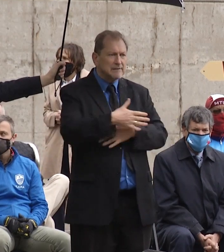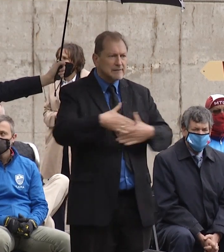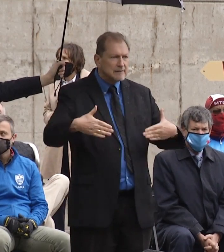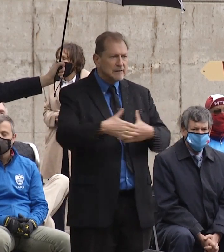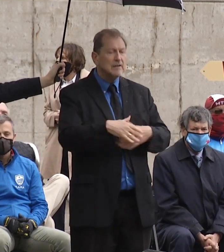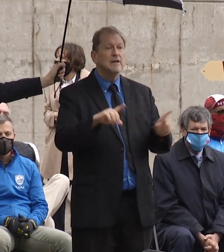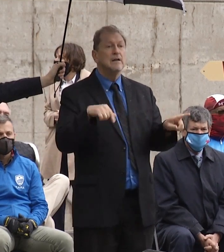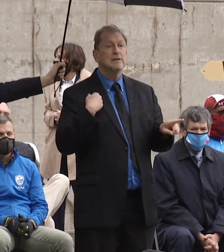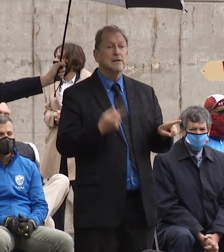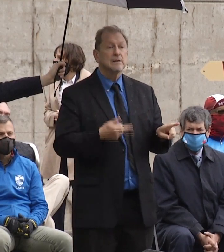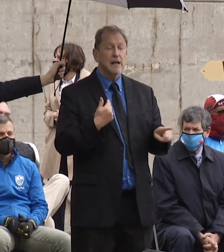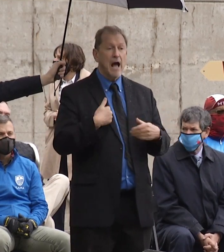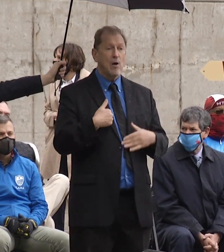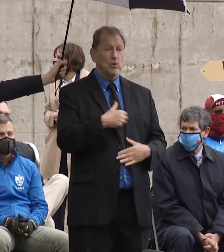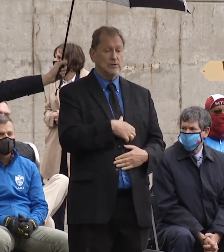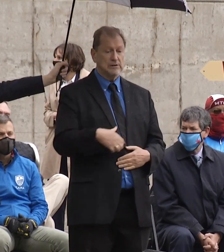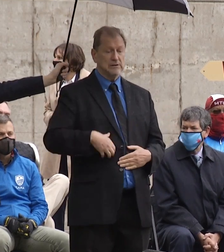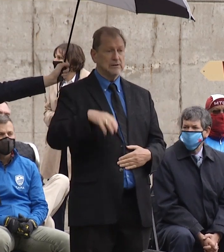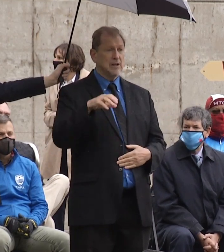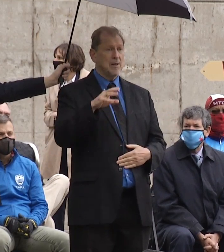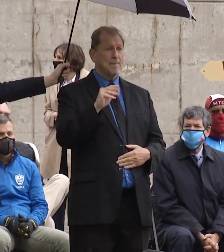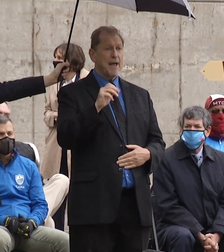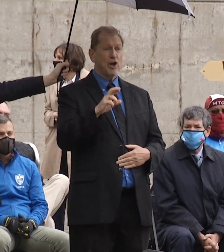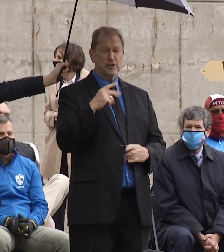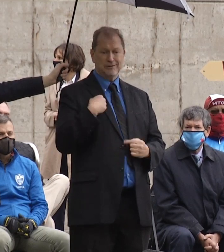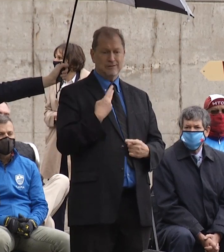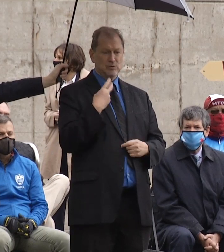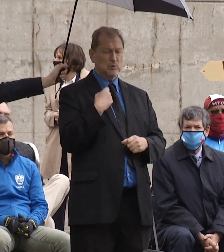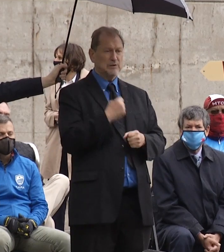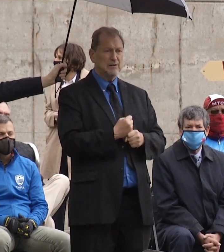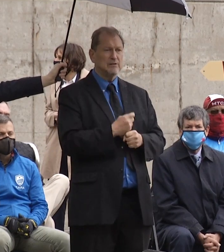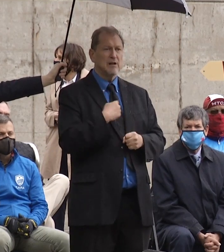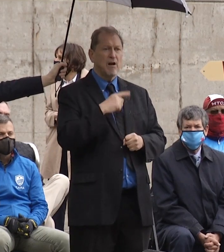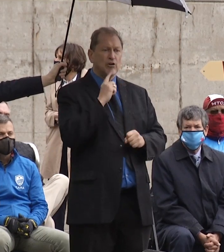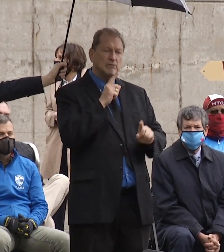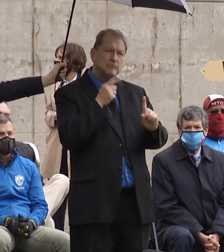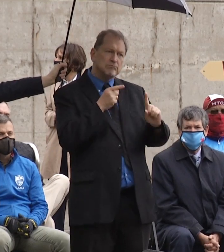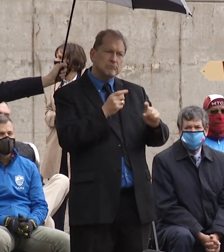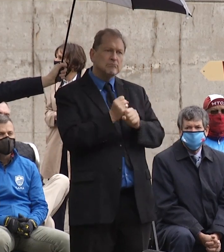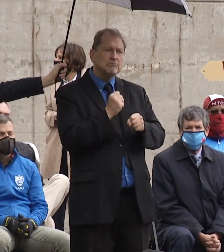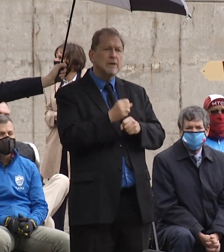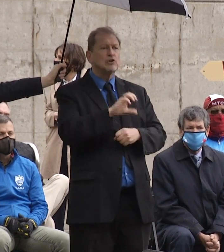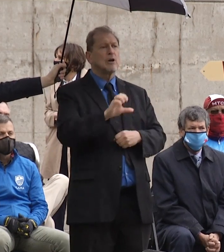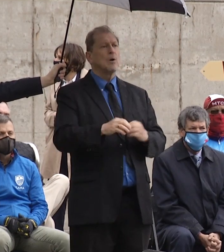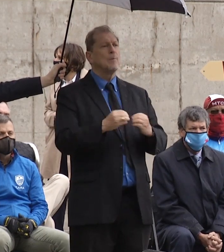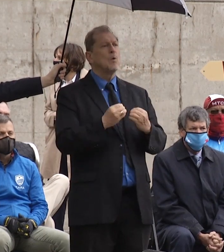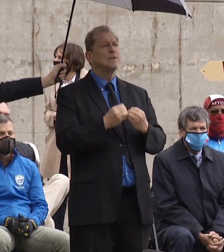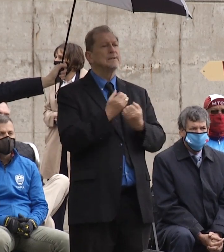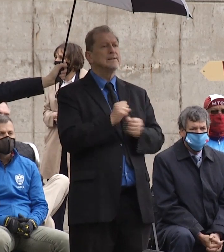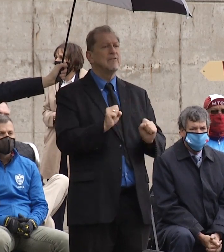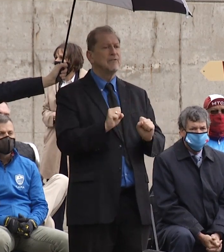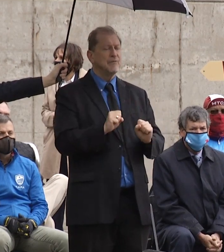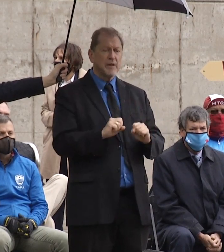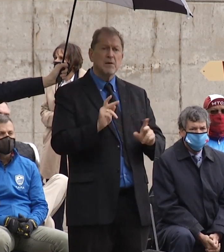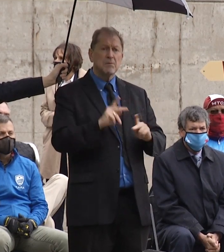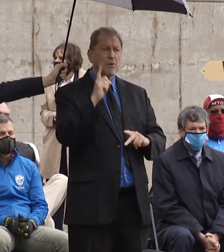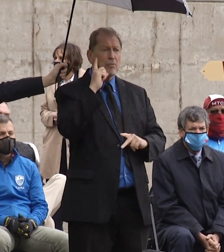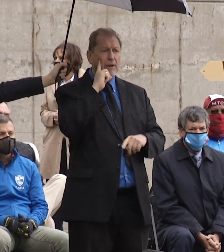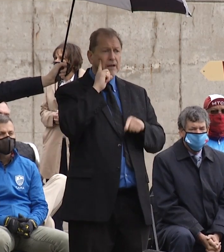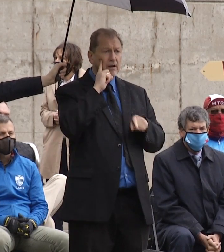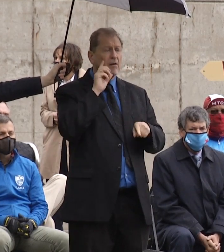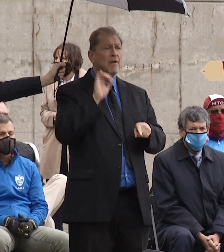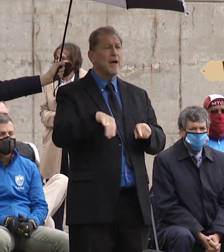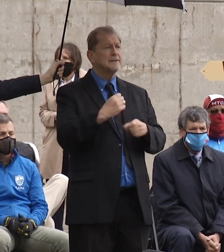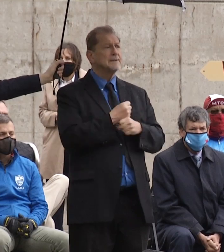just shy of 2 years ago, one of my highest priorities has been to create a safer Chicago. Now, we think about safety in